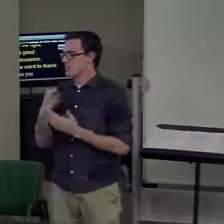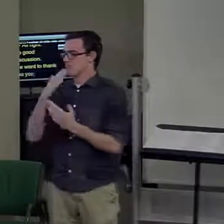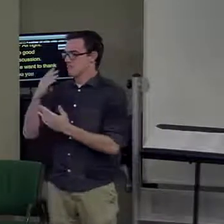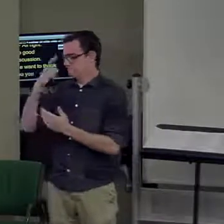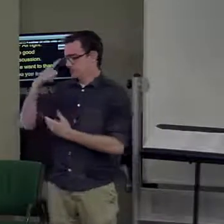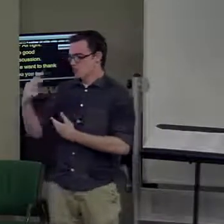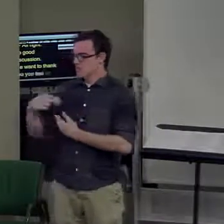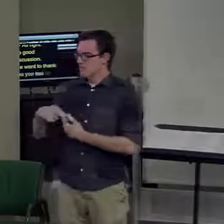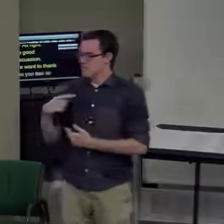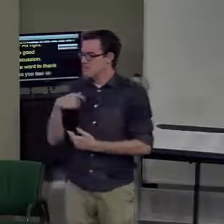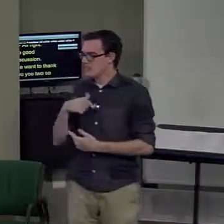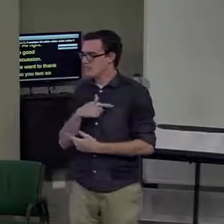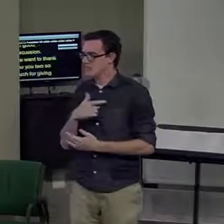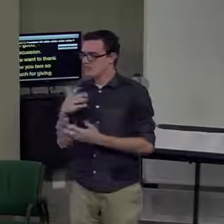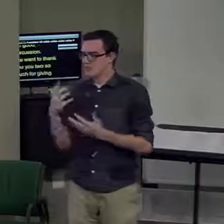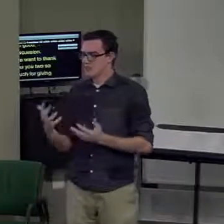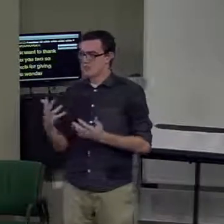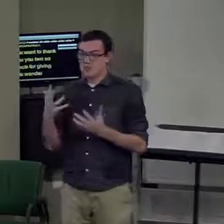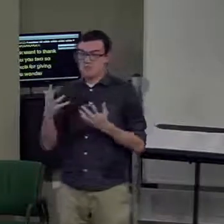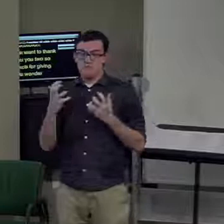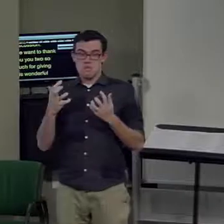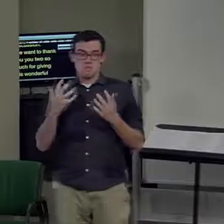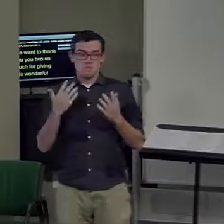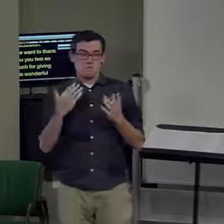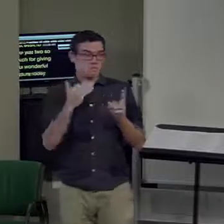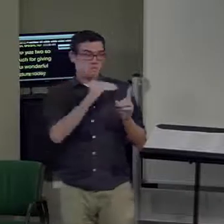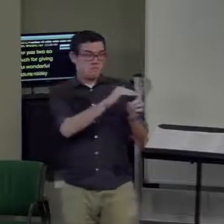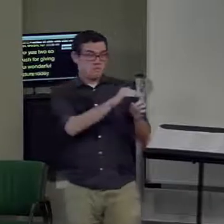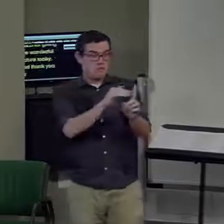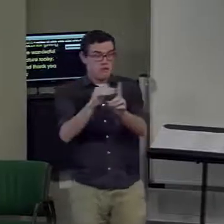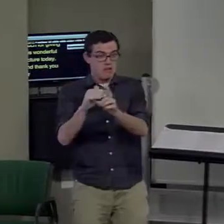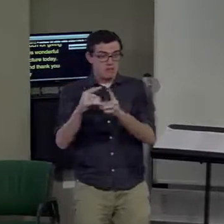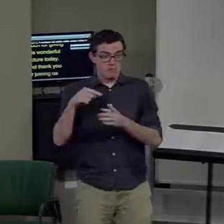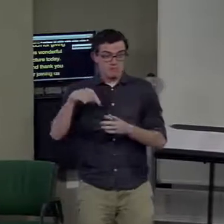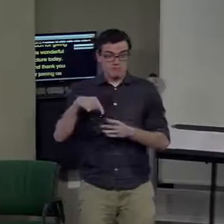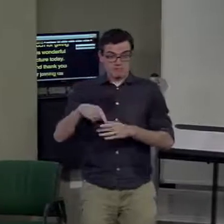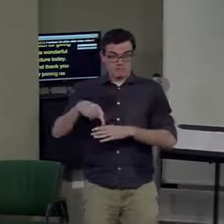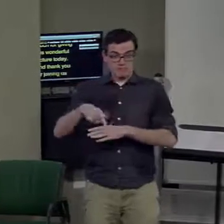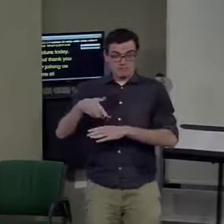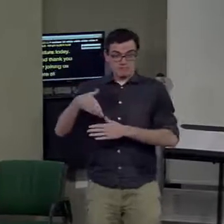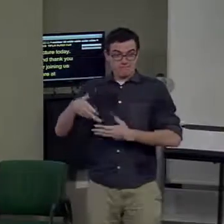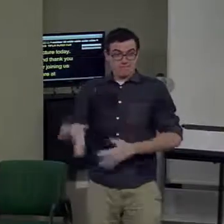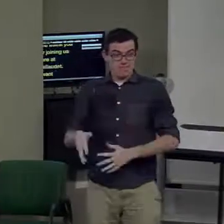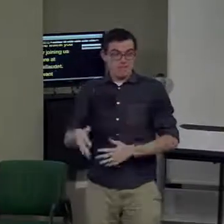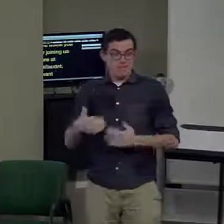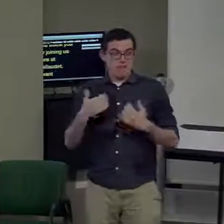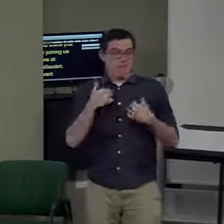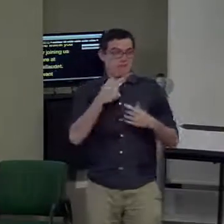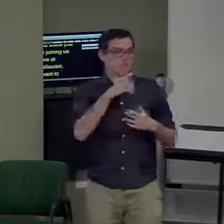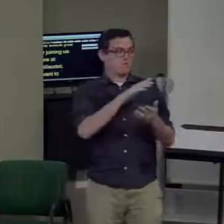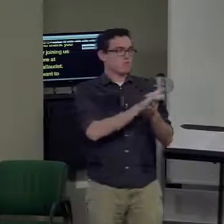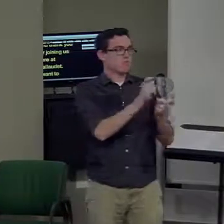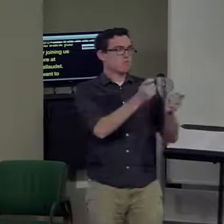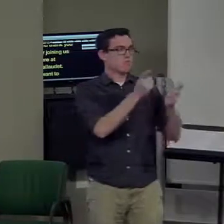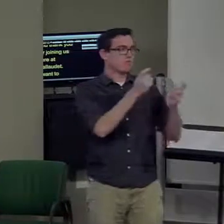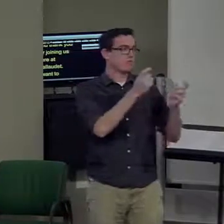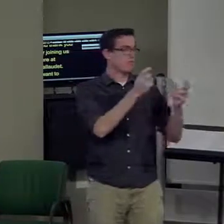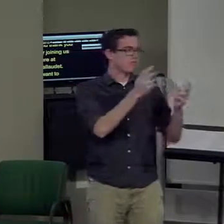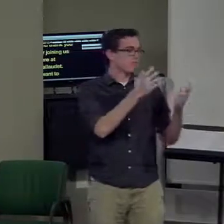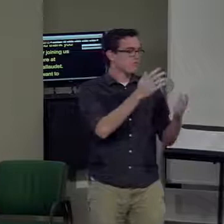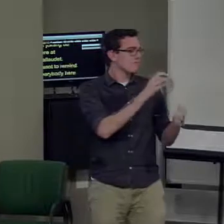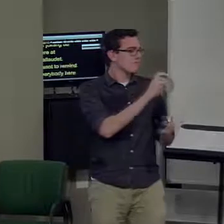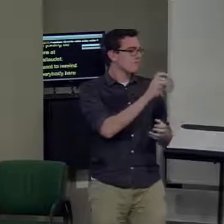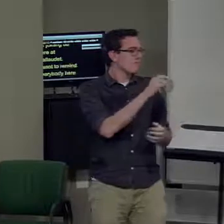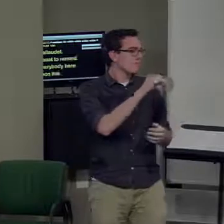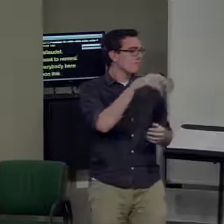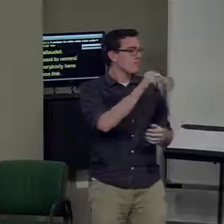lecture today. And thank you for joining us here at Gallaudet. I want to remind everybody here, once this session is